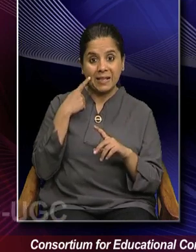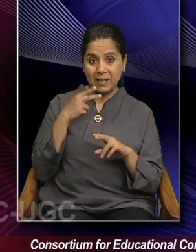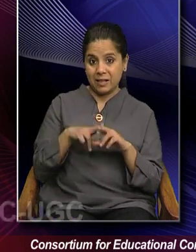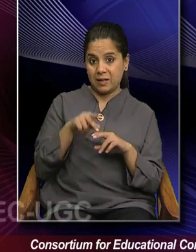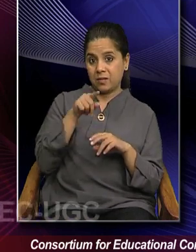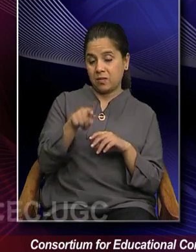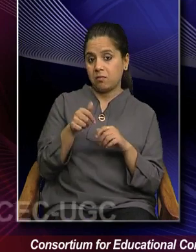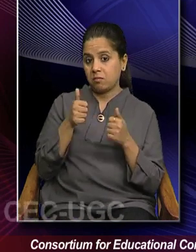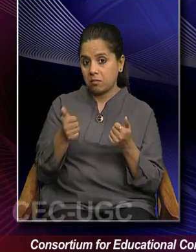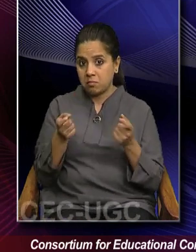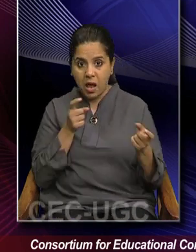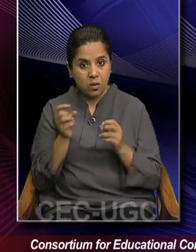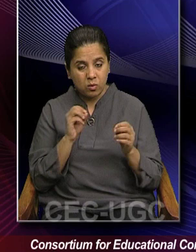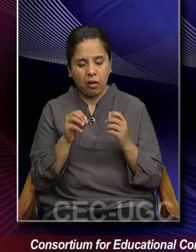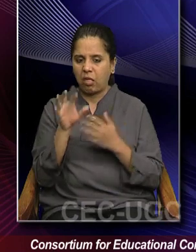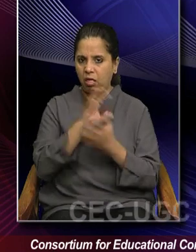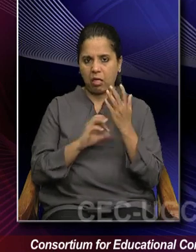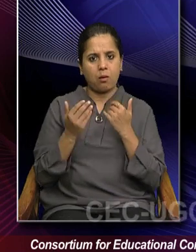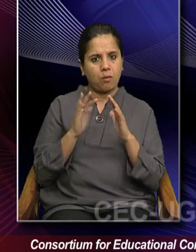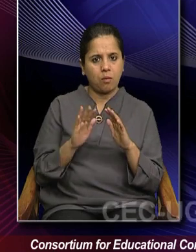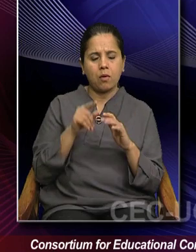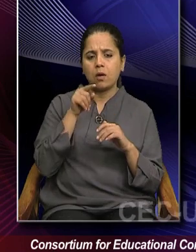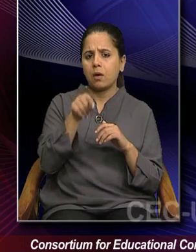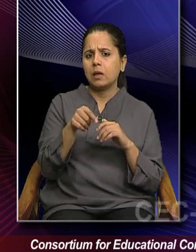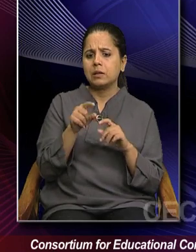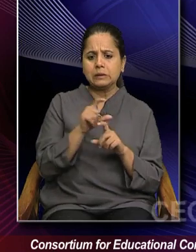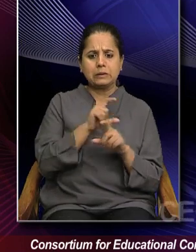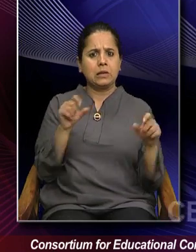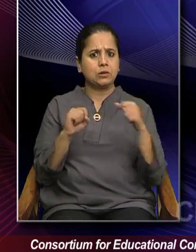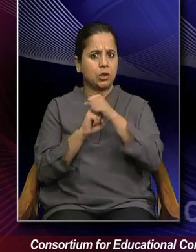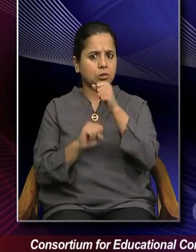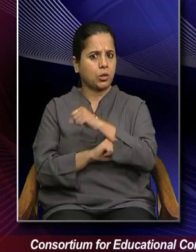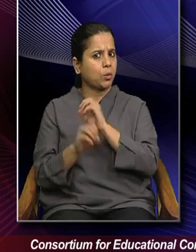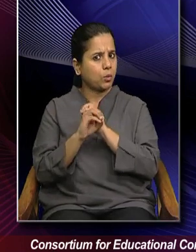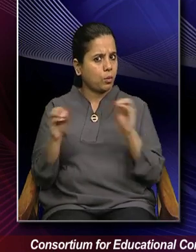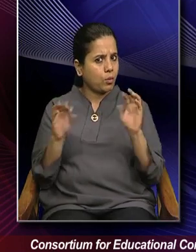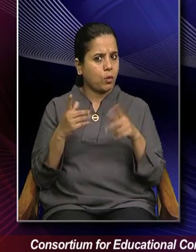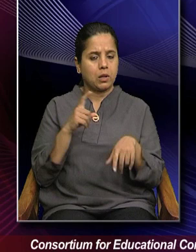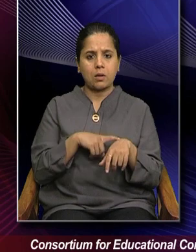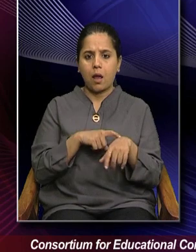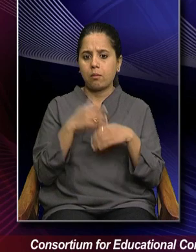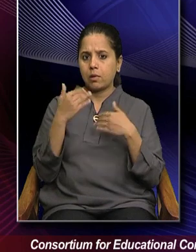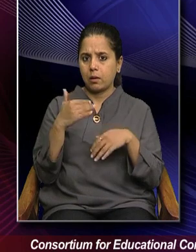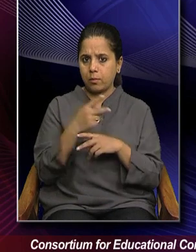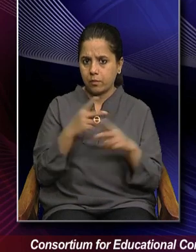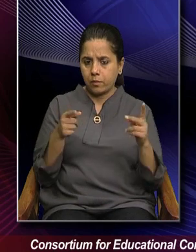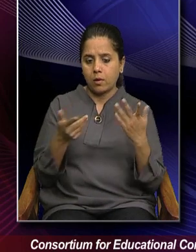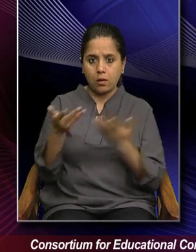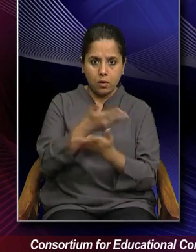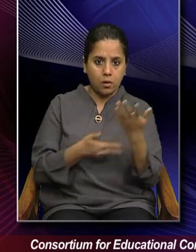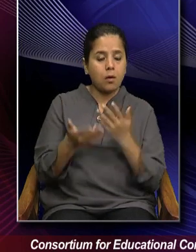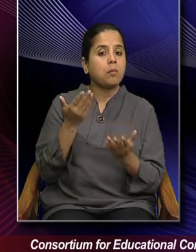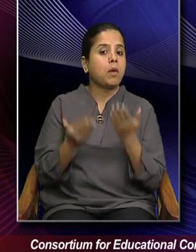not well managed. Without a very clear structure or the time limits, discussions